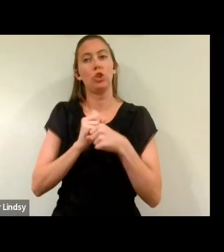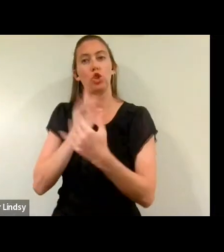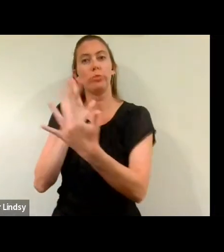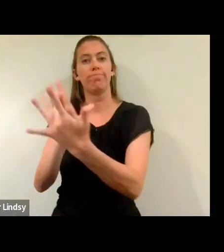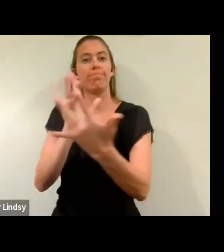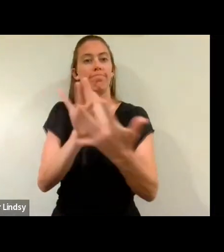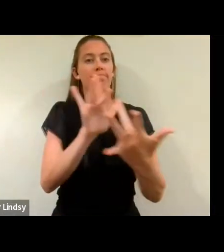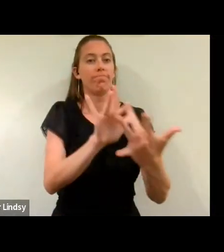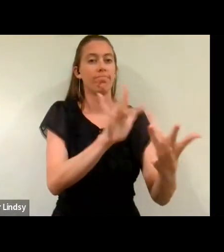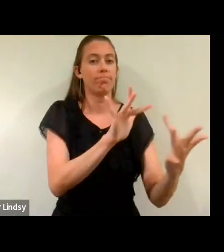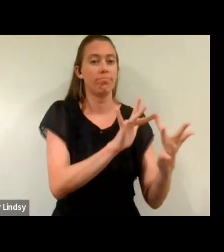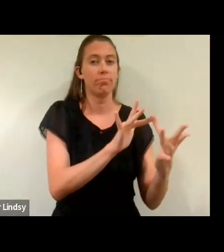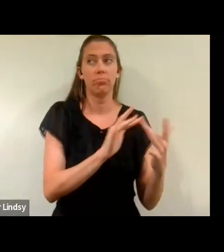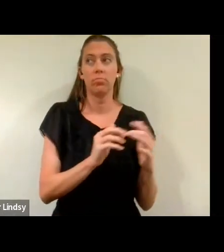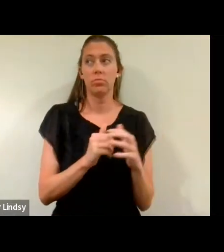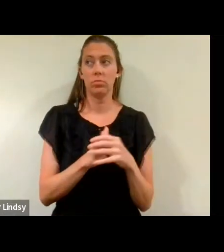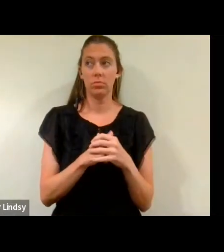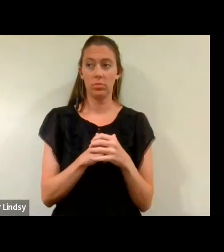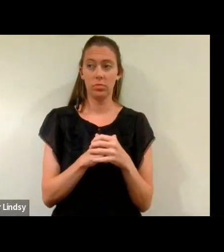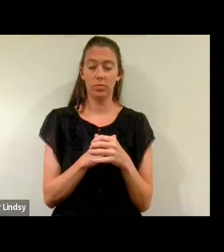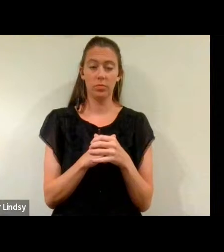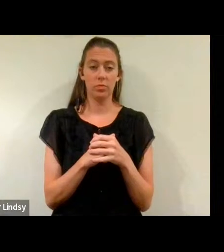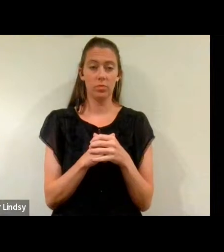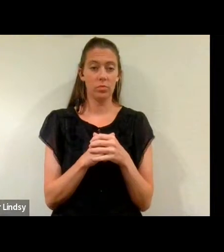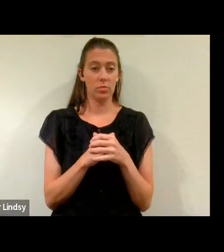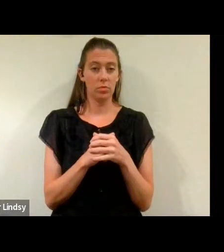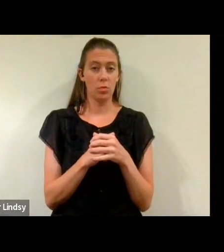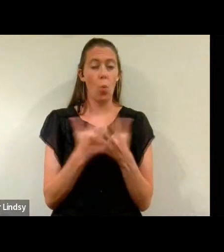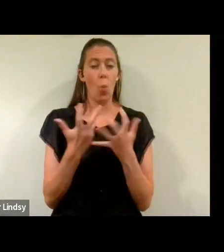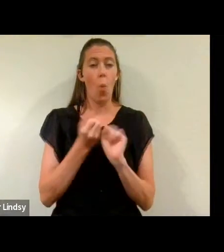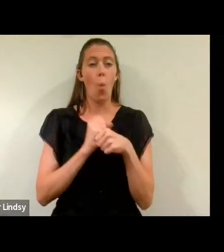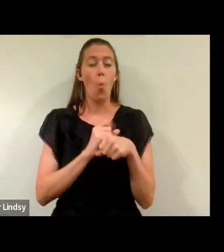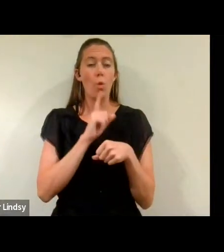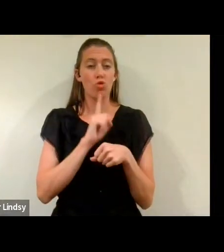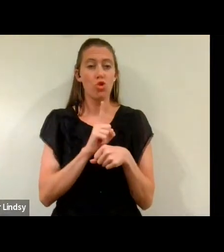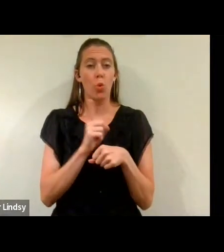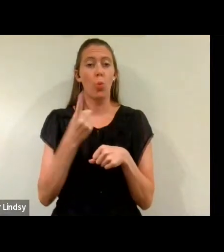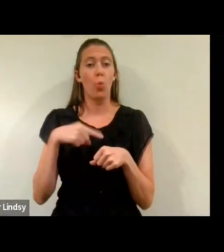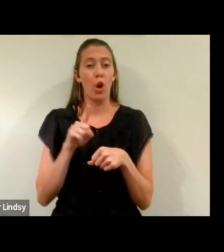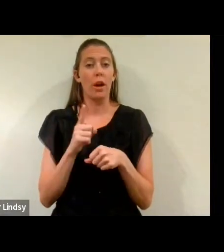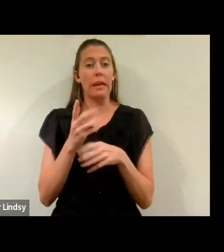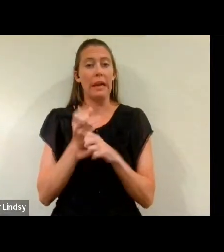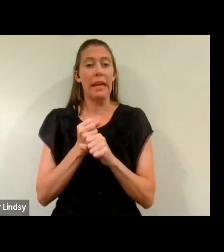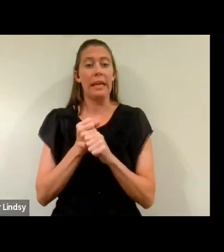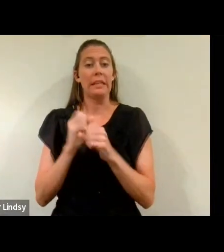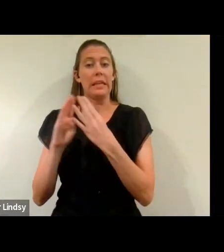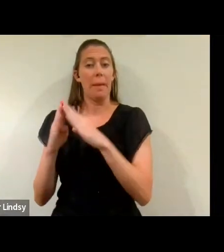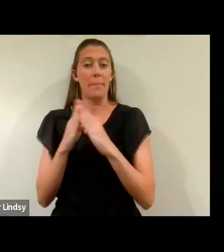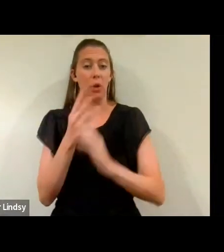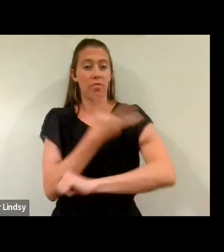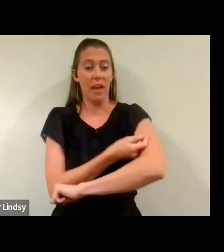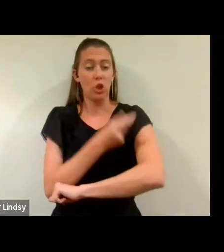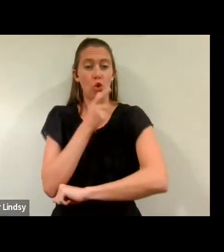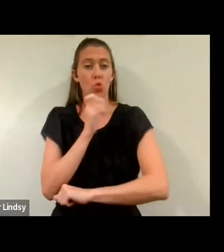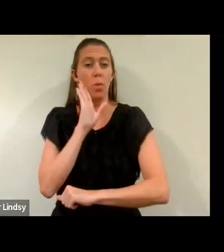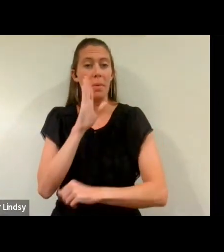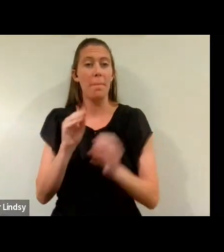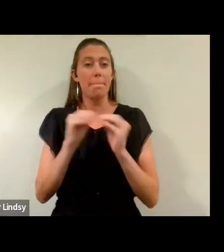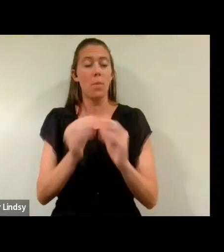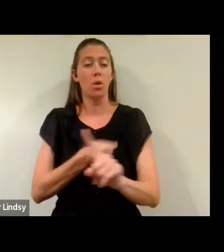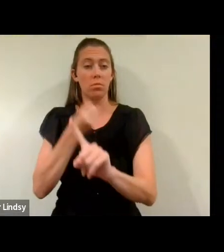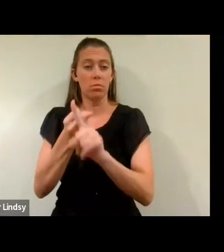communities, the better. So I think if your community, your setting is interested in vaccine, we would